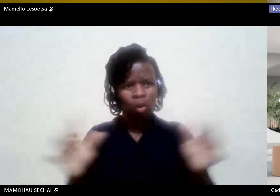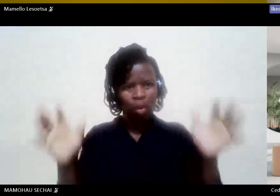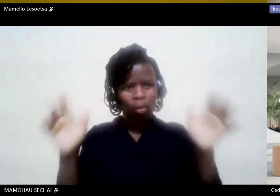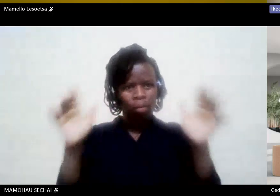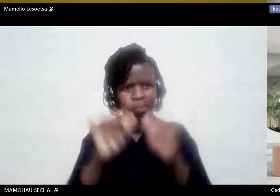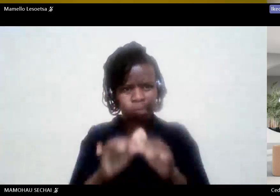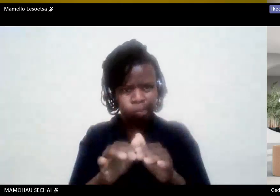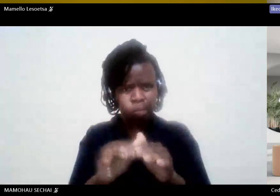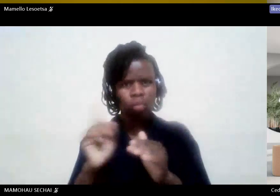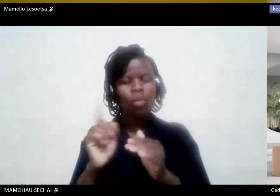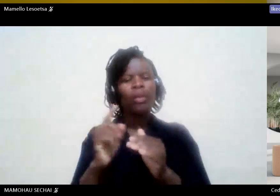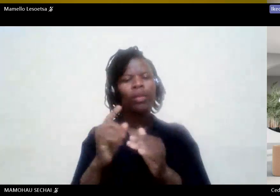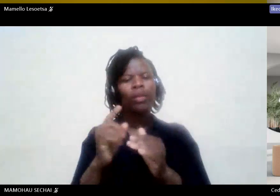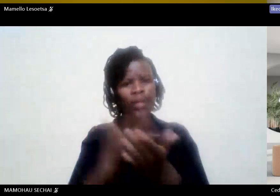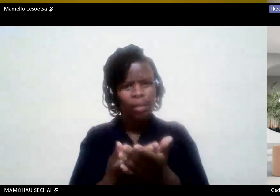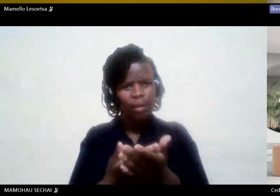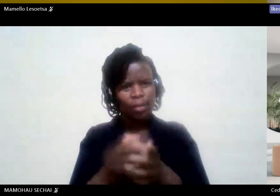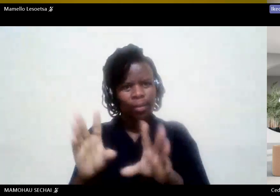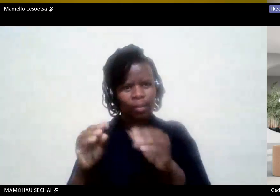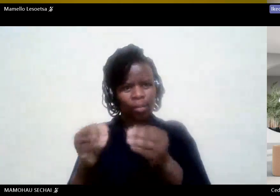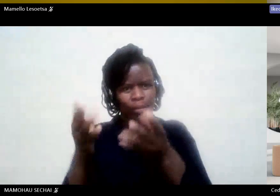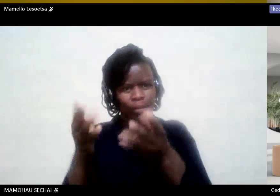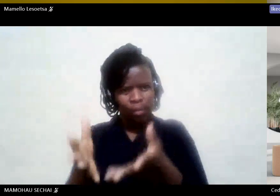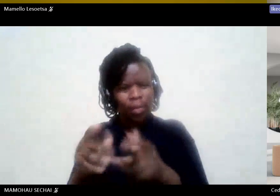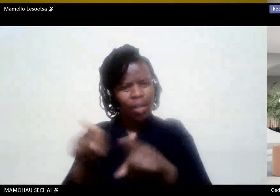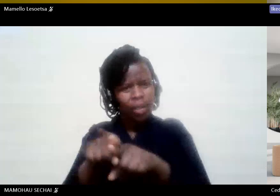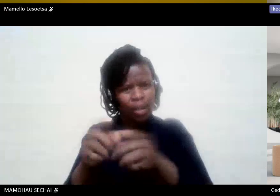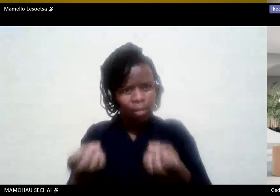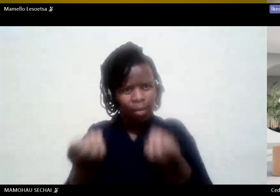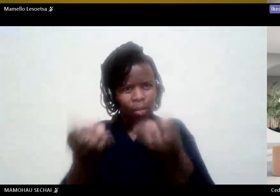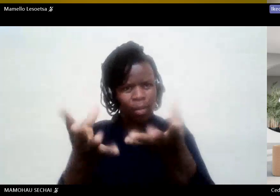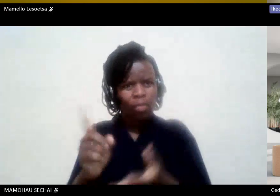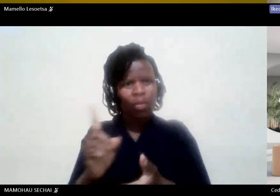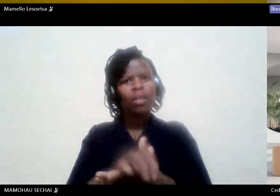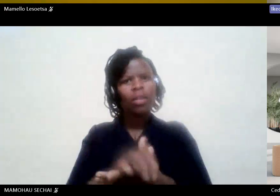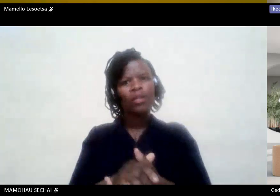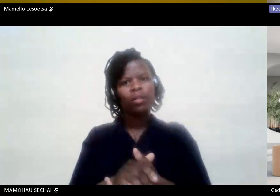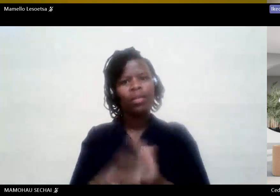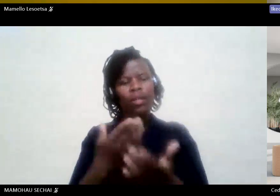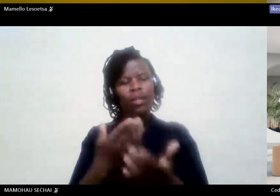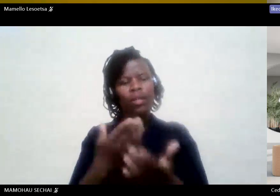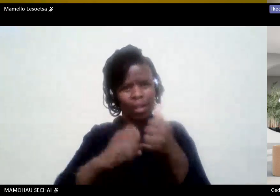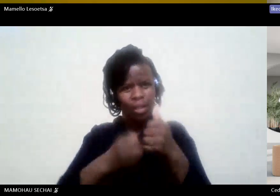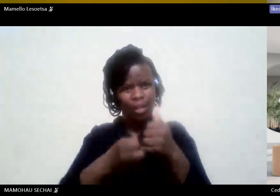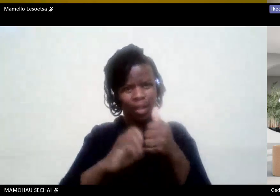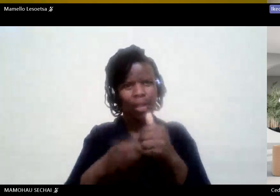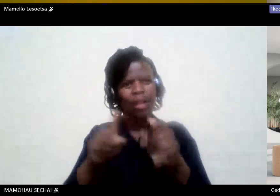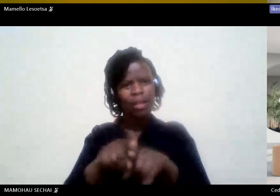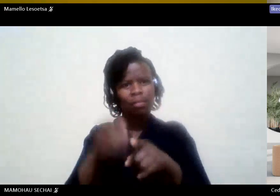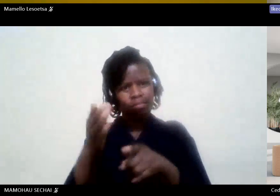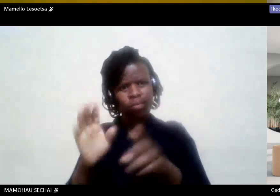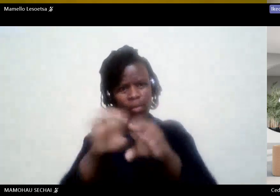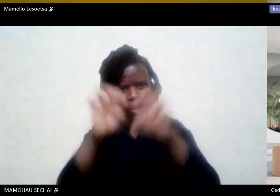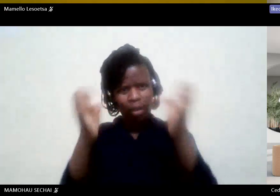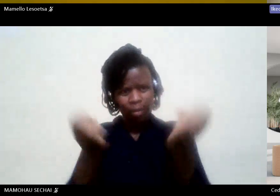they are giving canes to try and navigate the environment, so that they can try and get